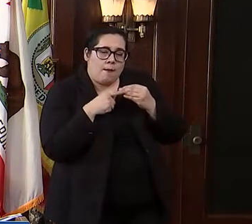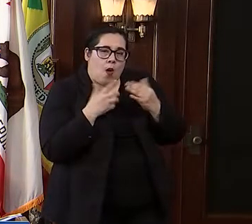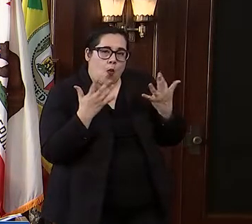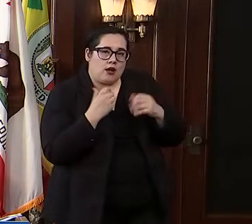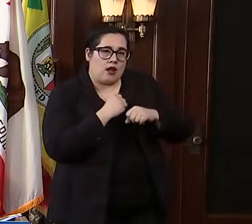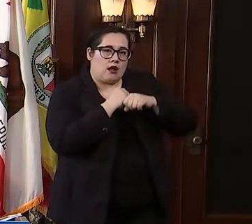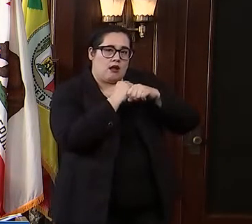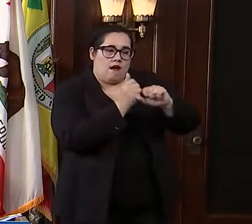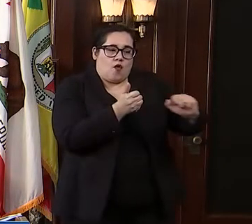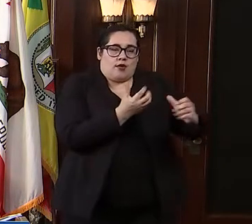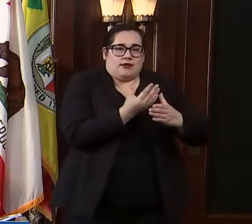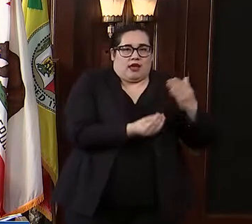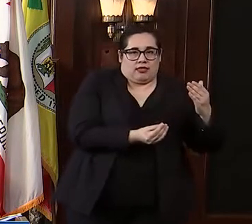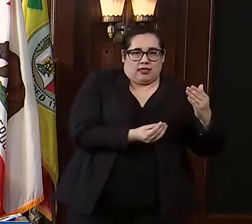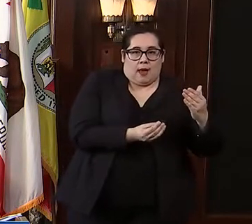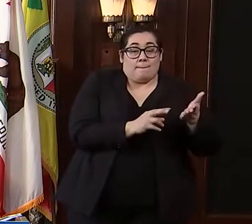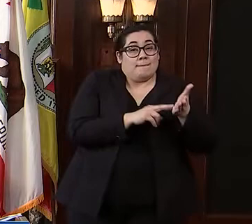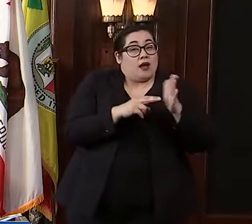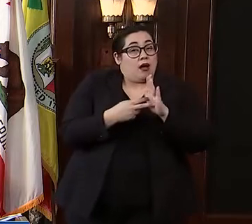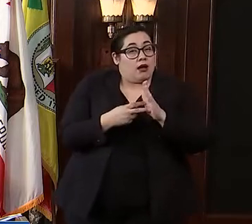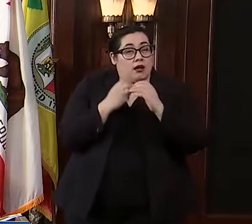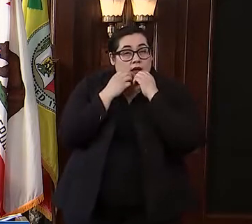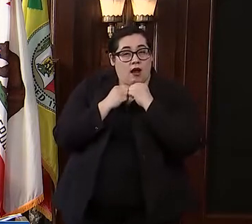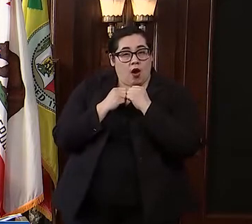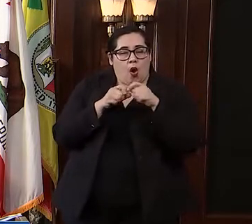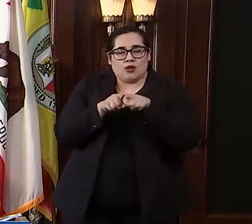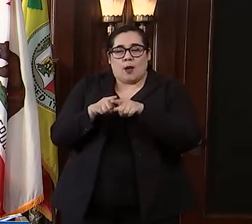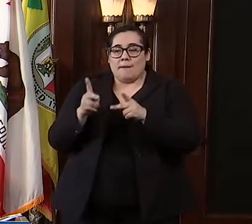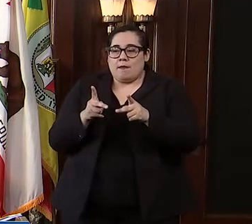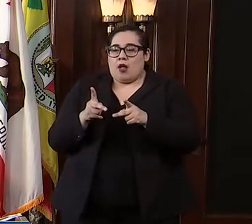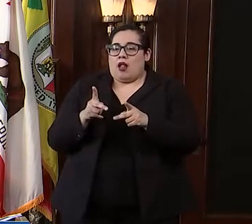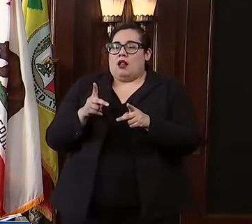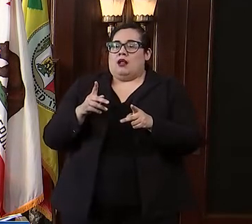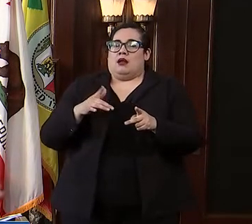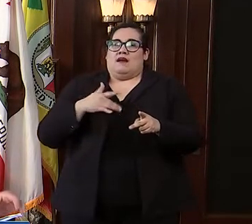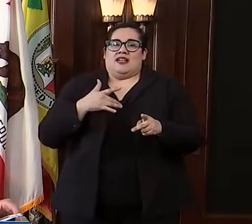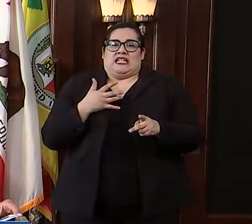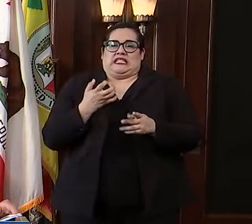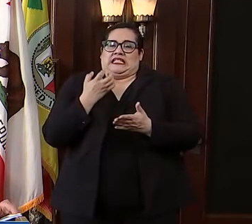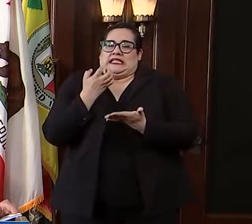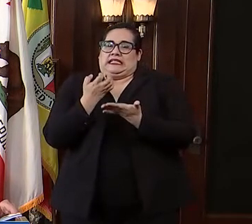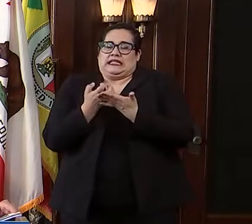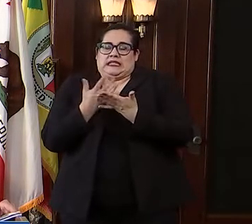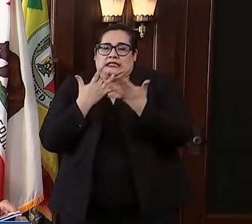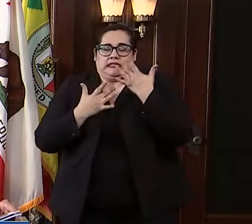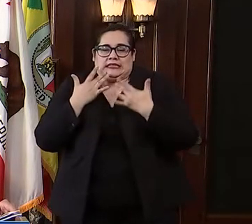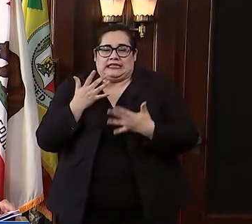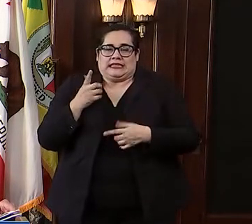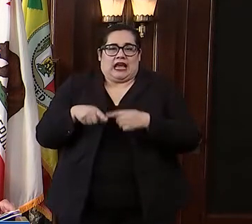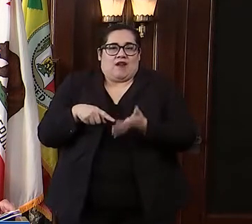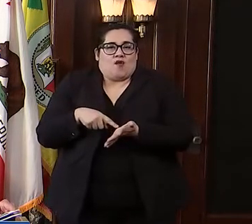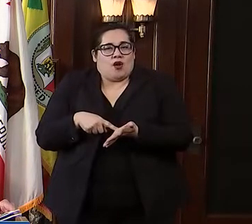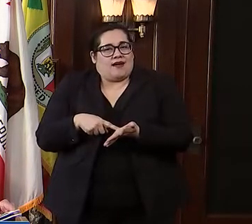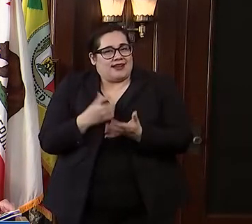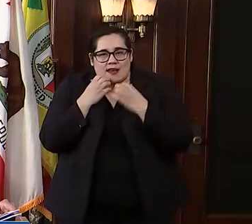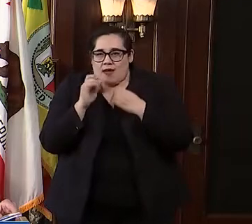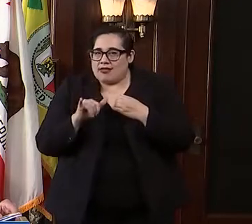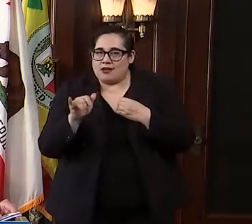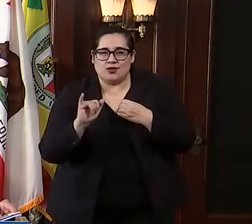death, and if you're a caring person, you have to care about people who are falling off the cliff economically. I would never take these steps